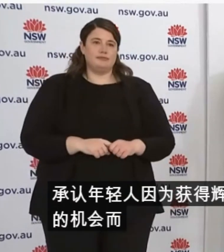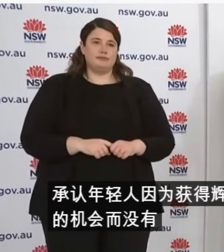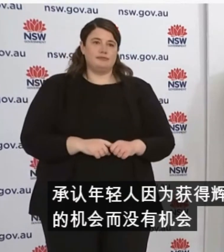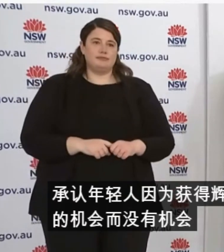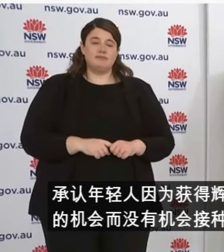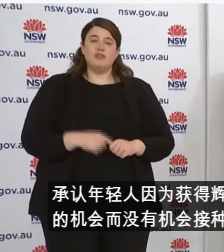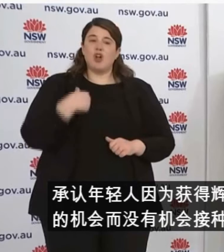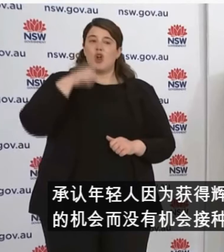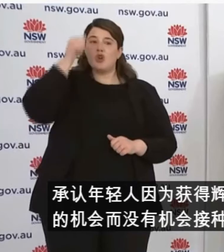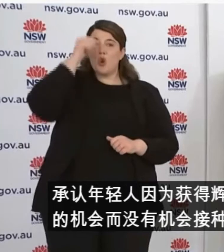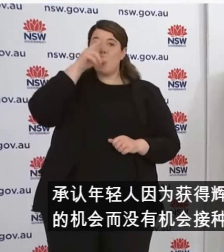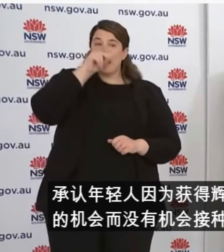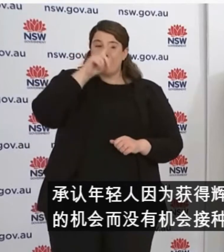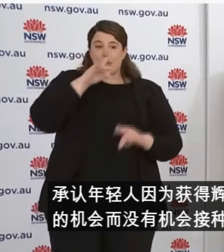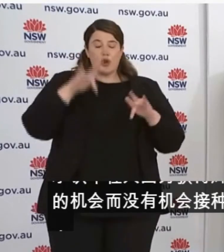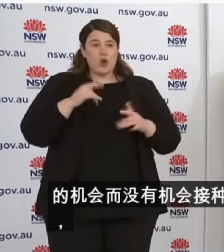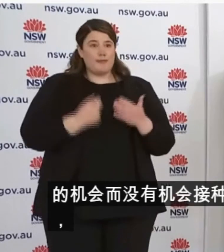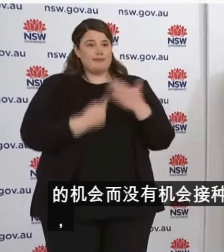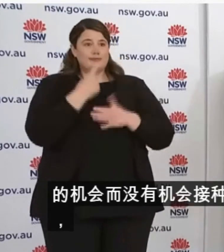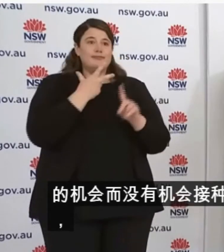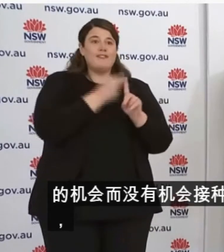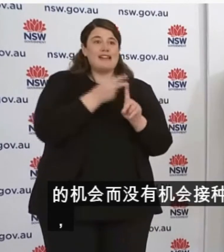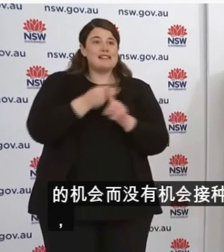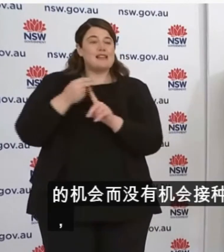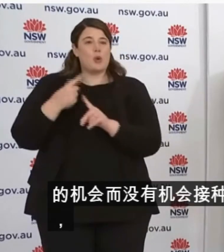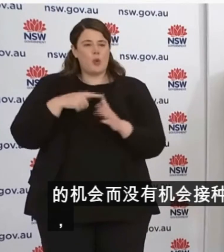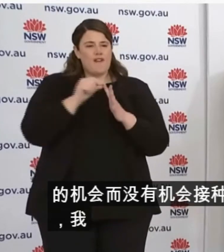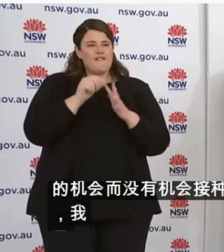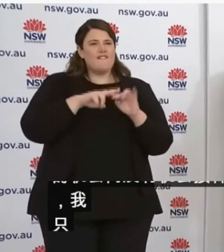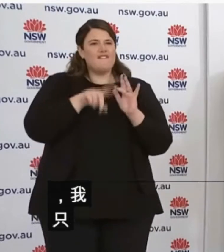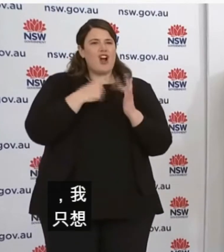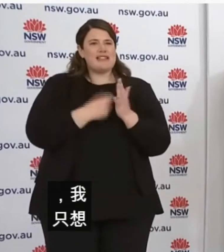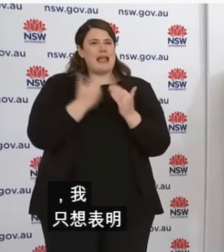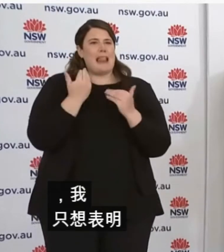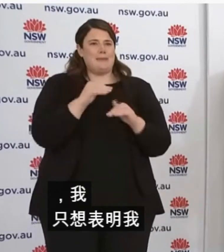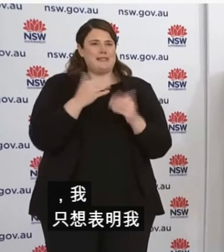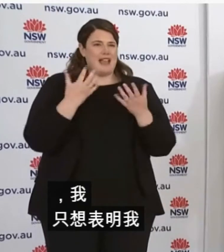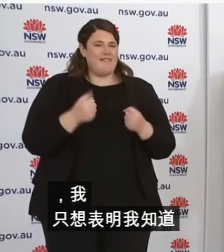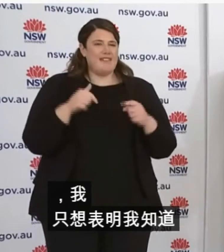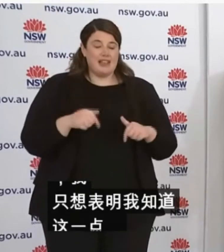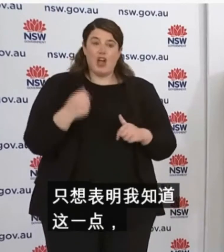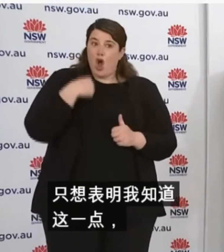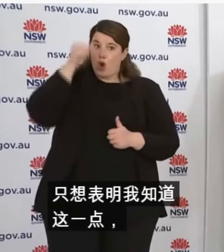the opportunity to be vaccinated because of the access to Pfizer, and I just want to indicate that I'm